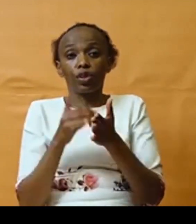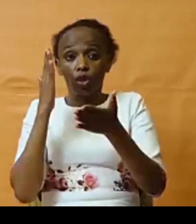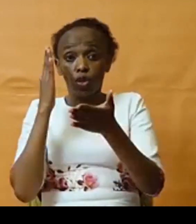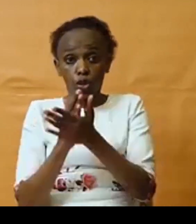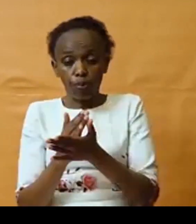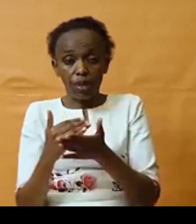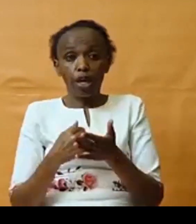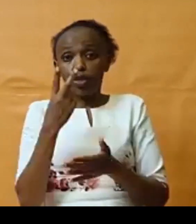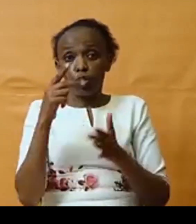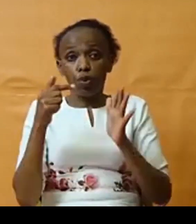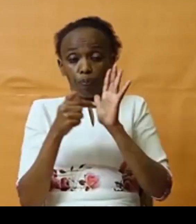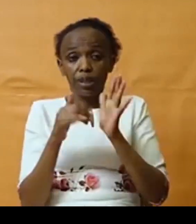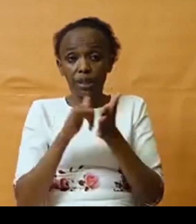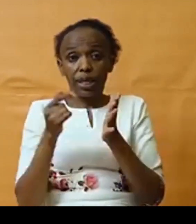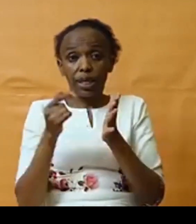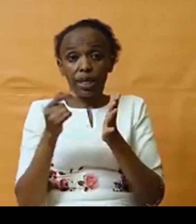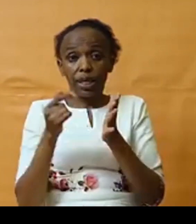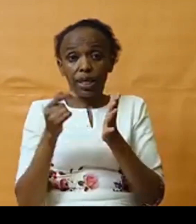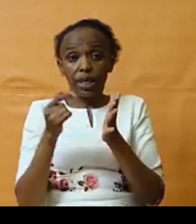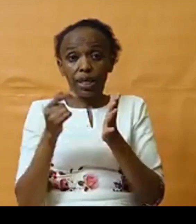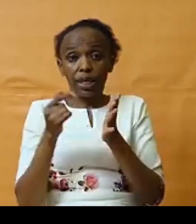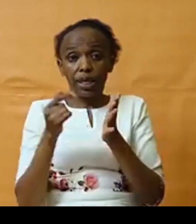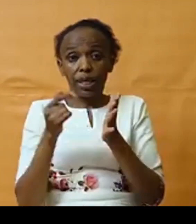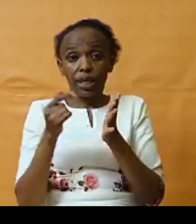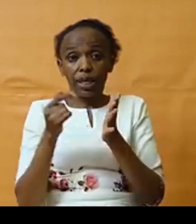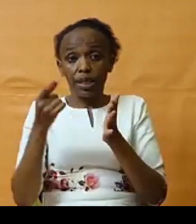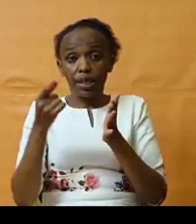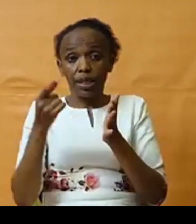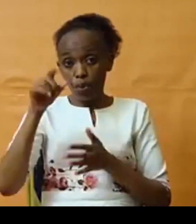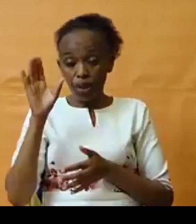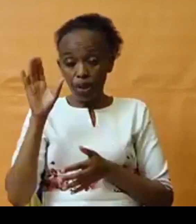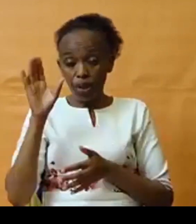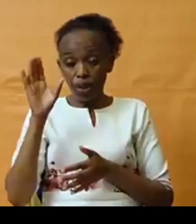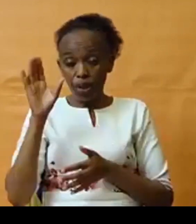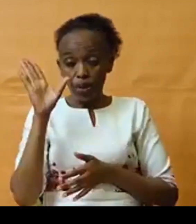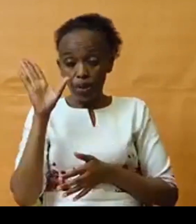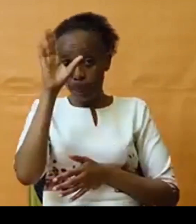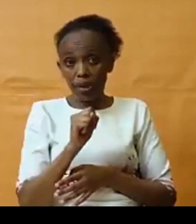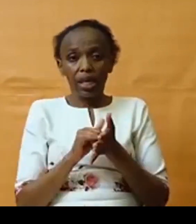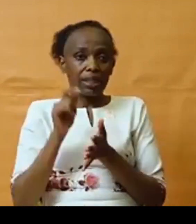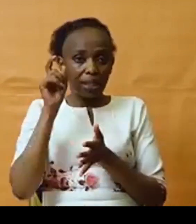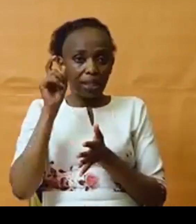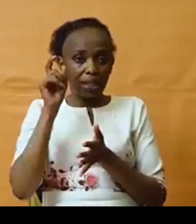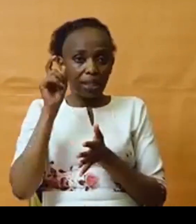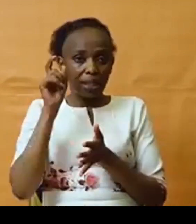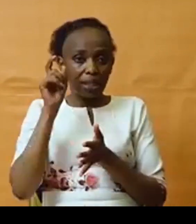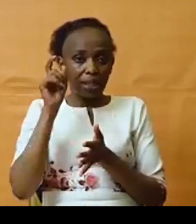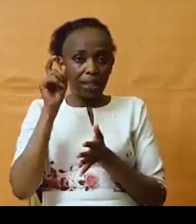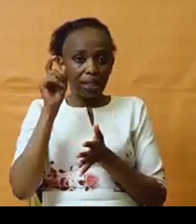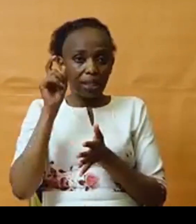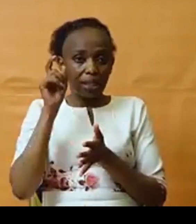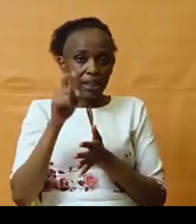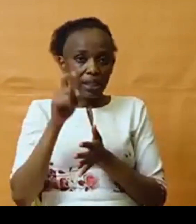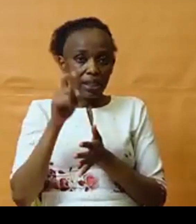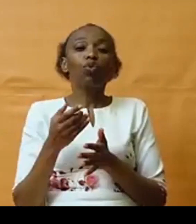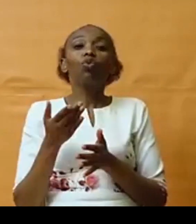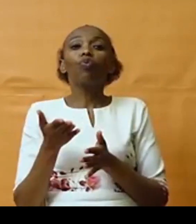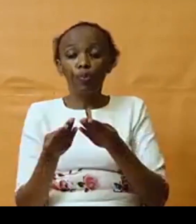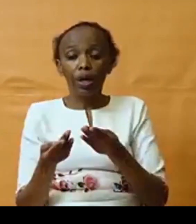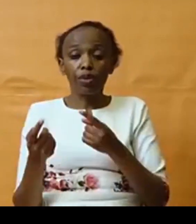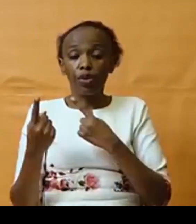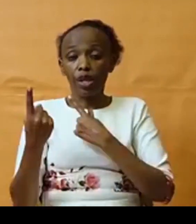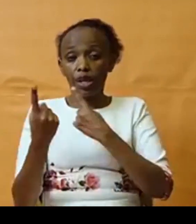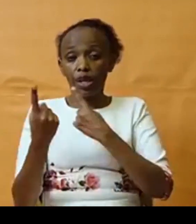short. And there were 2 points that we missed and that are linked to this, which I just want to bring back into the